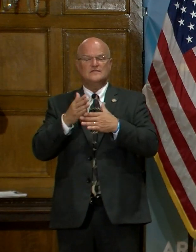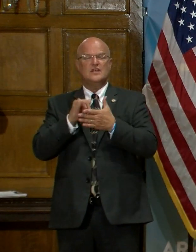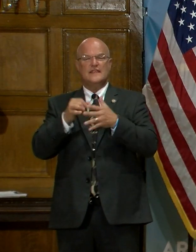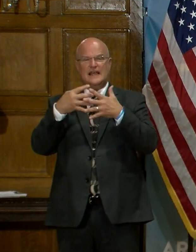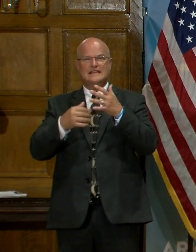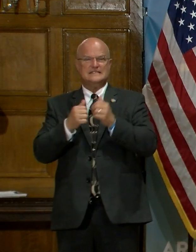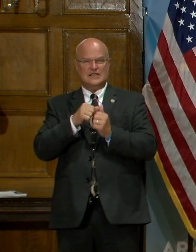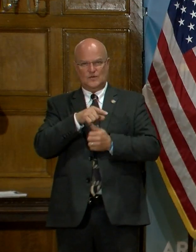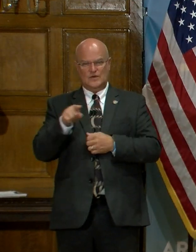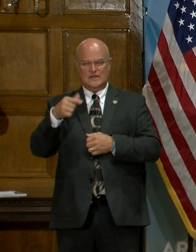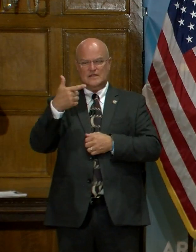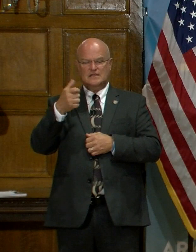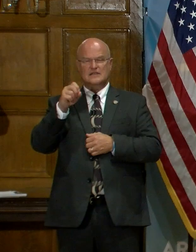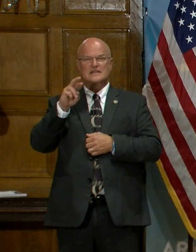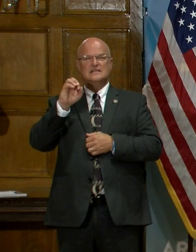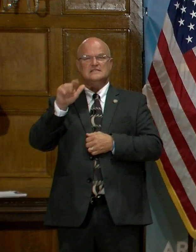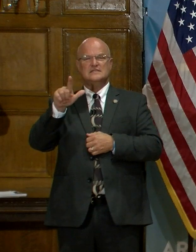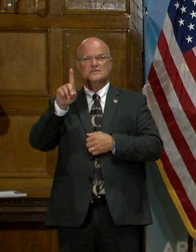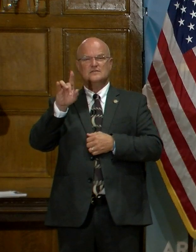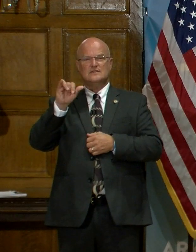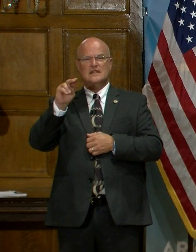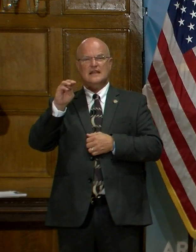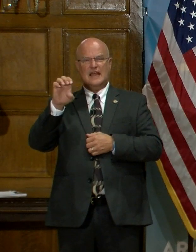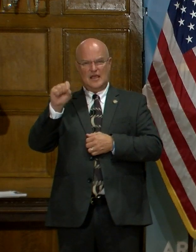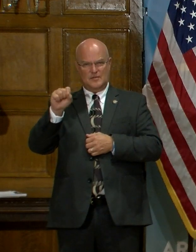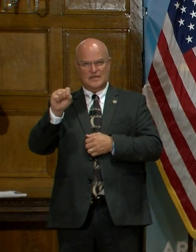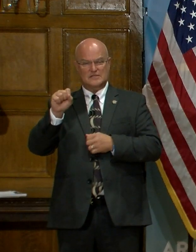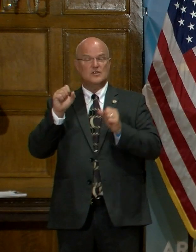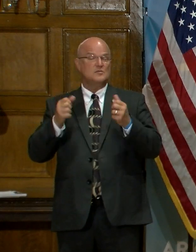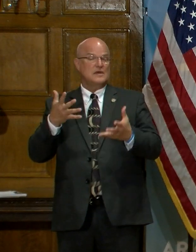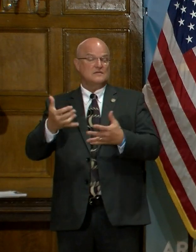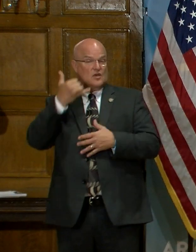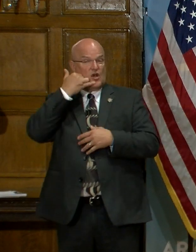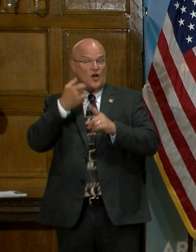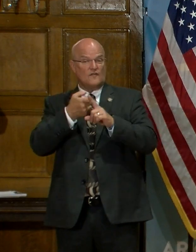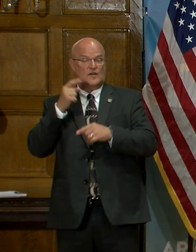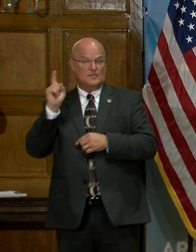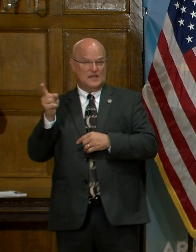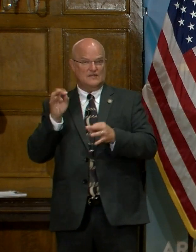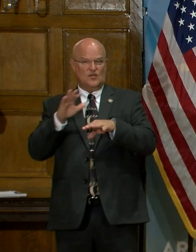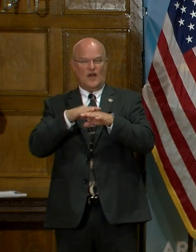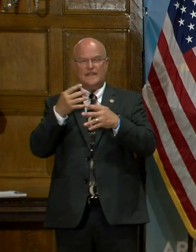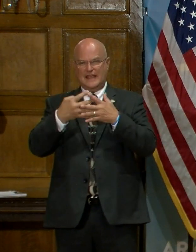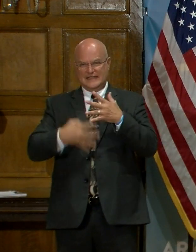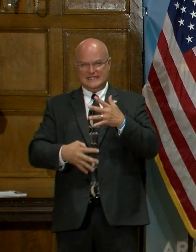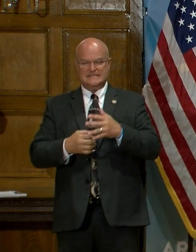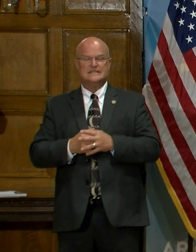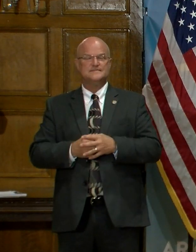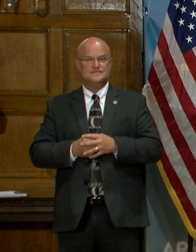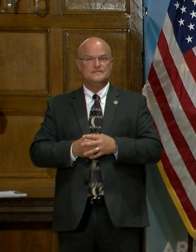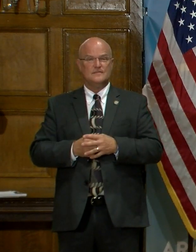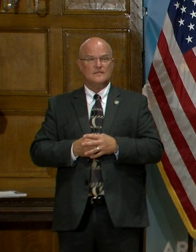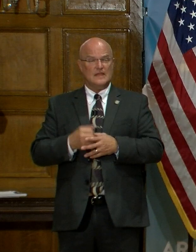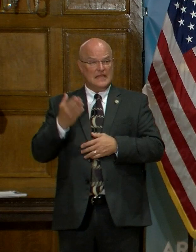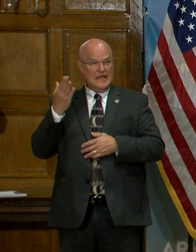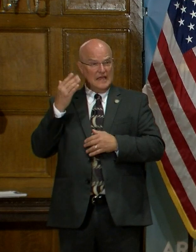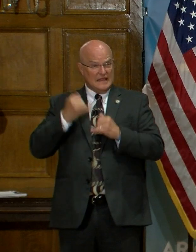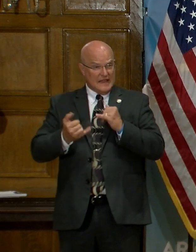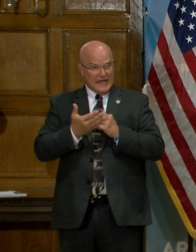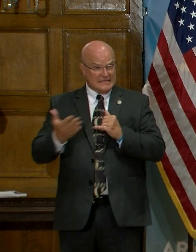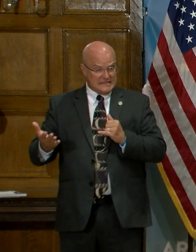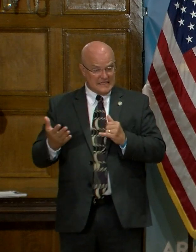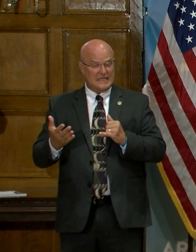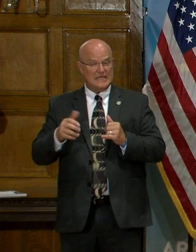that listing with General Dynamics, so you may proactively receive a call from them if you were on that listing. And the last thing is